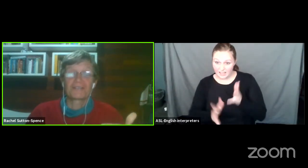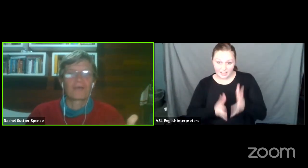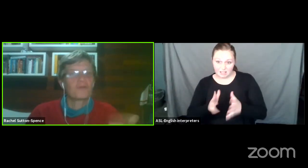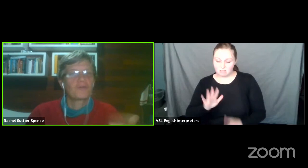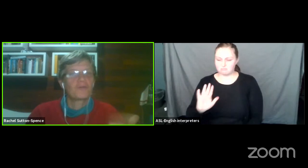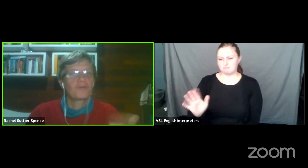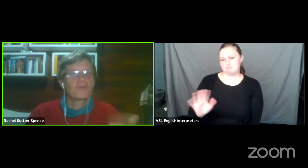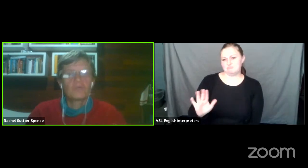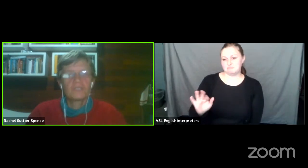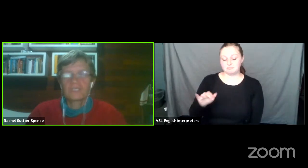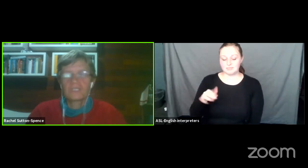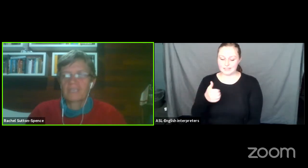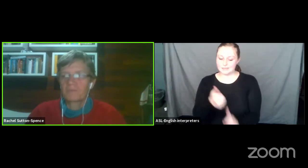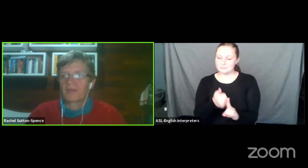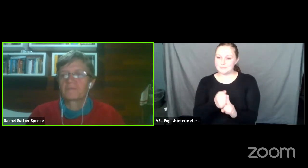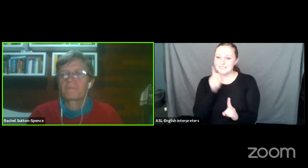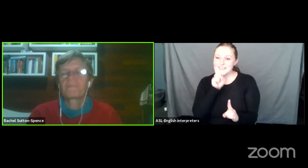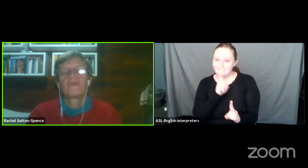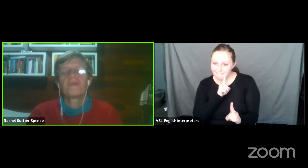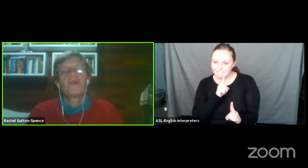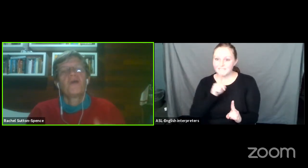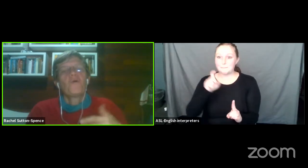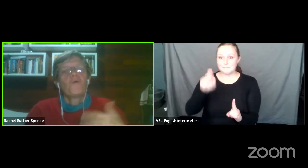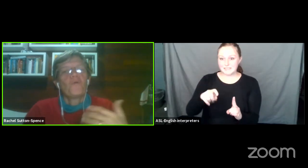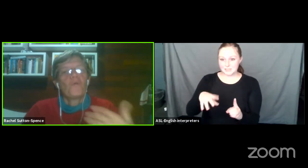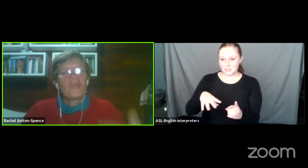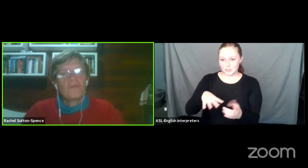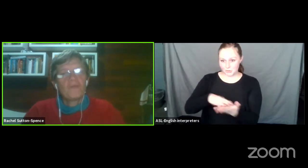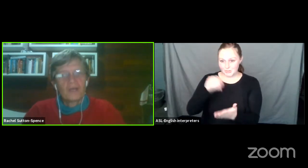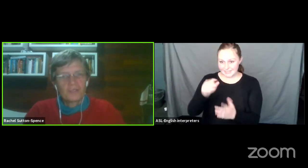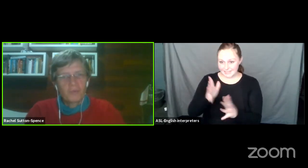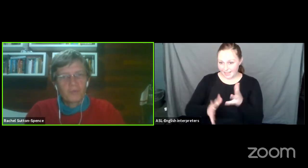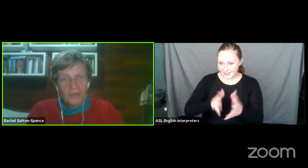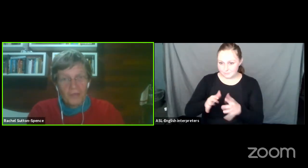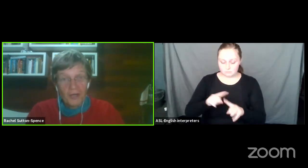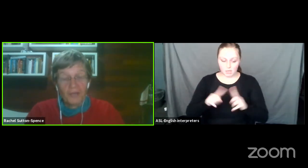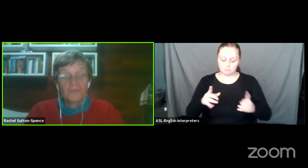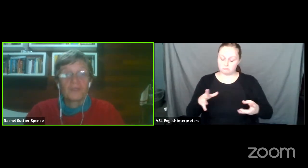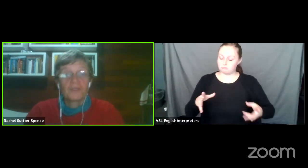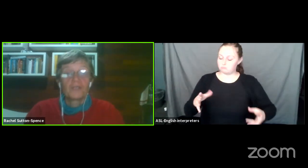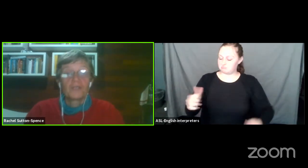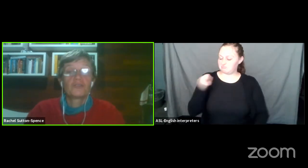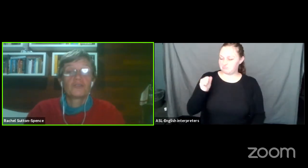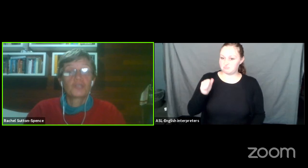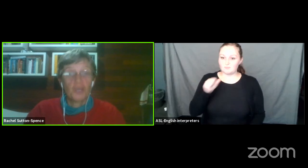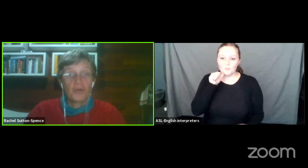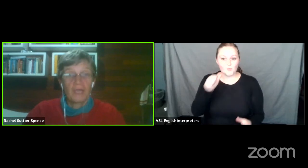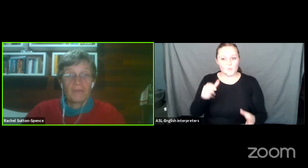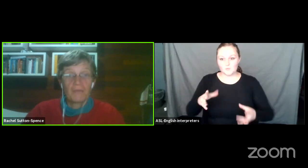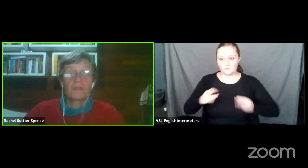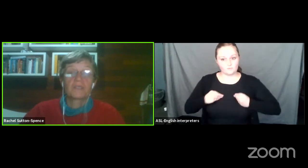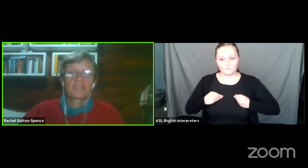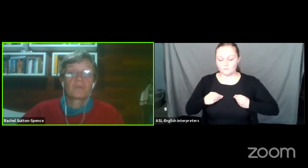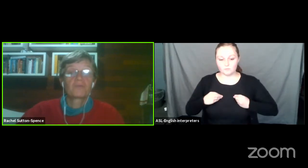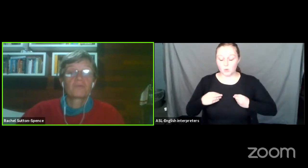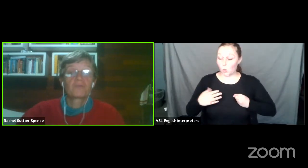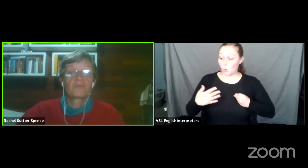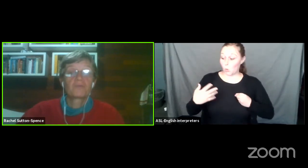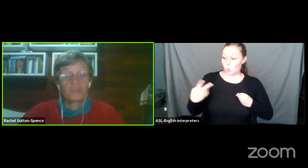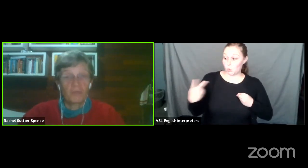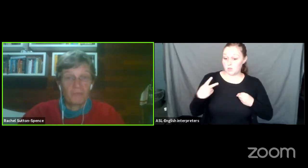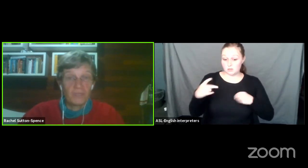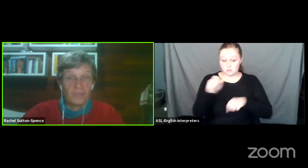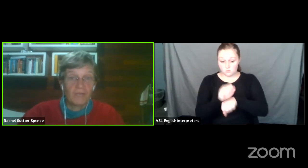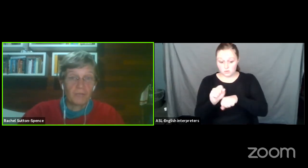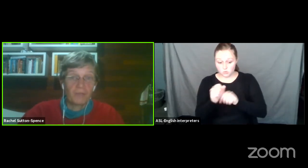learn sign language, but he wouldn't accept that. We worked with her to show him some of the